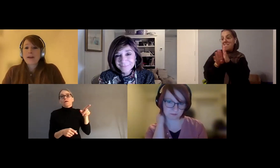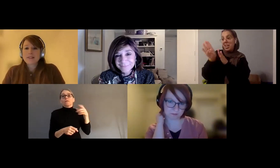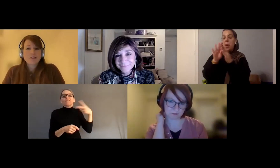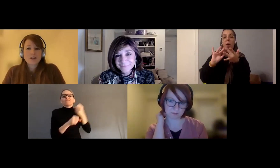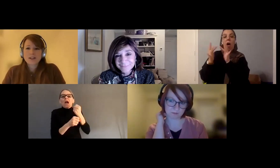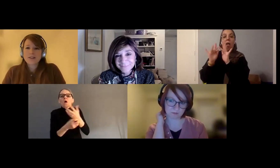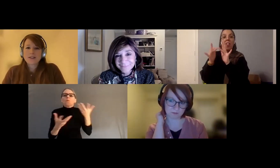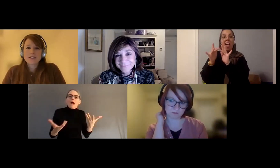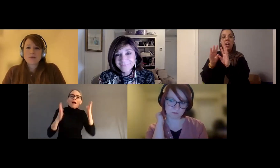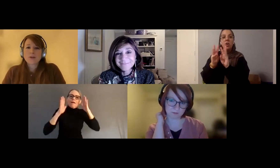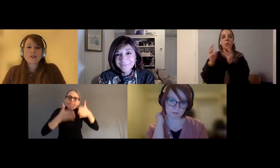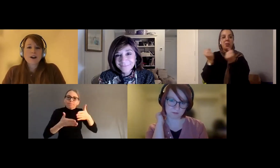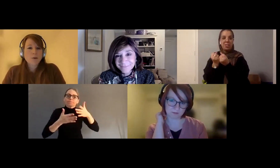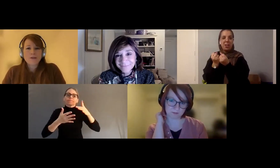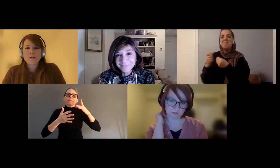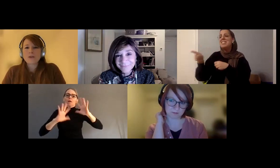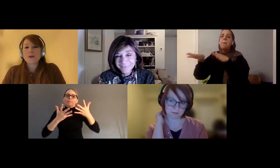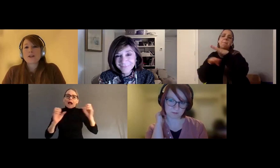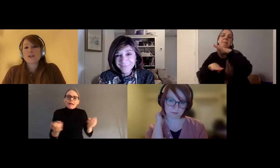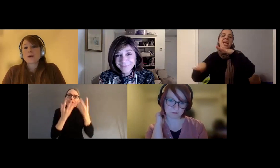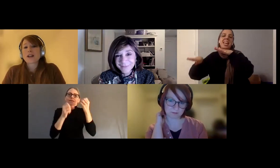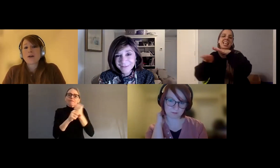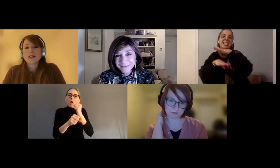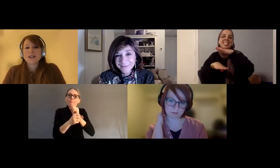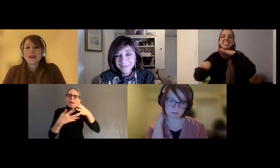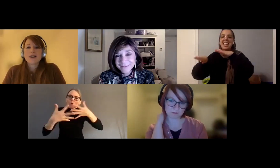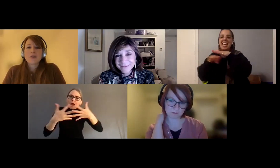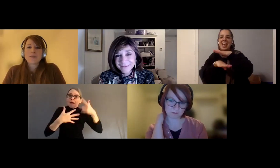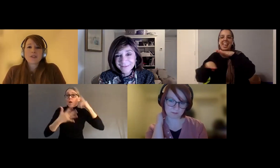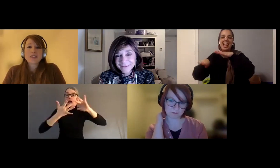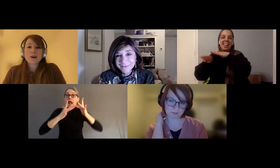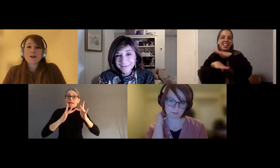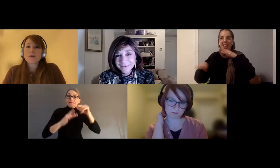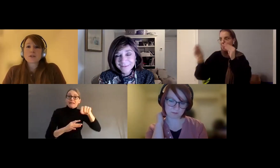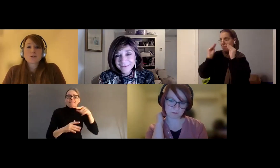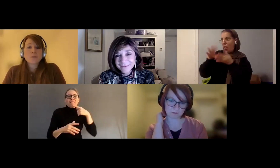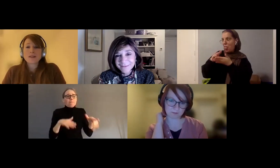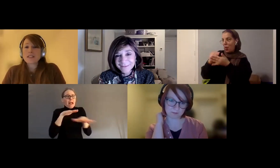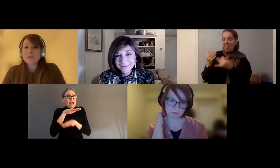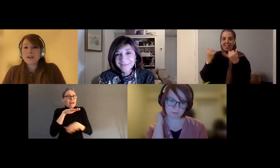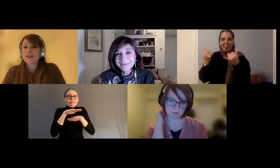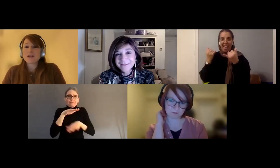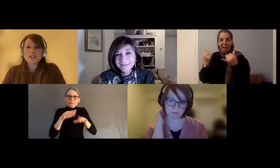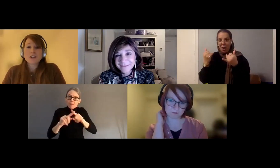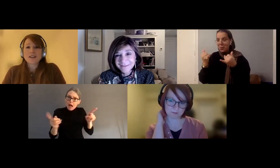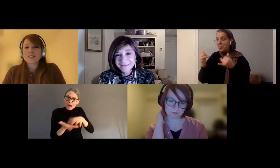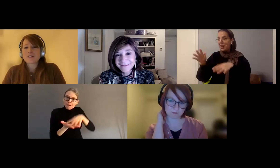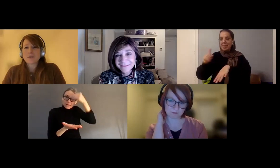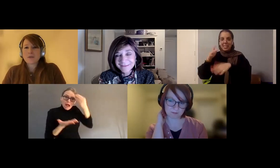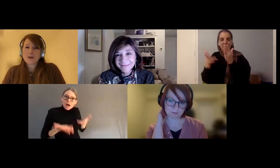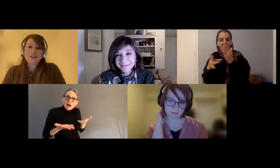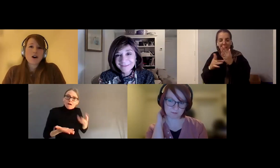only basic functionalities and was far away from what we are doing now here right now with Zoom and teaming, teaching